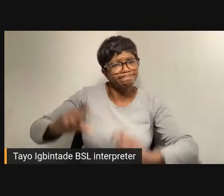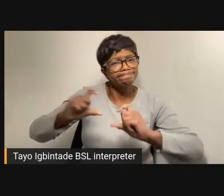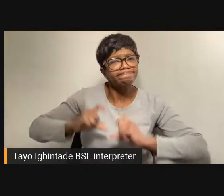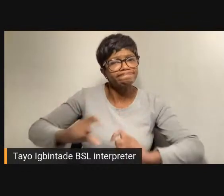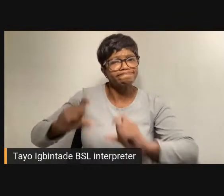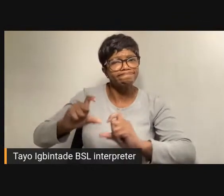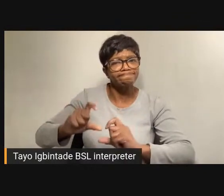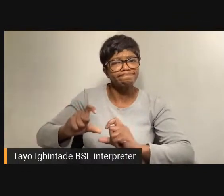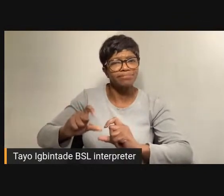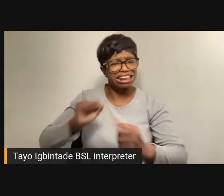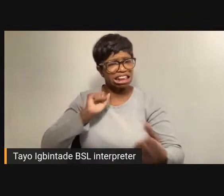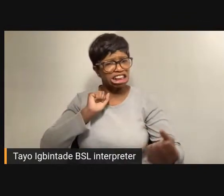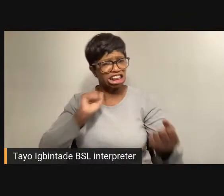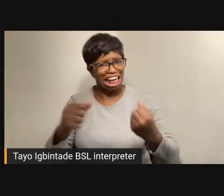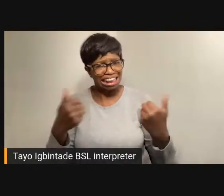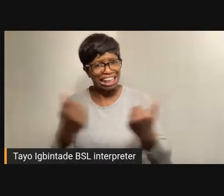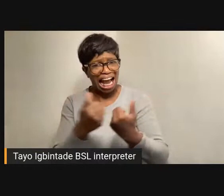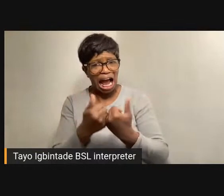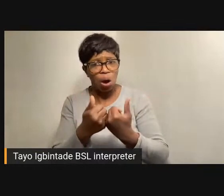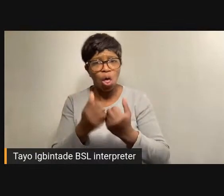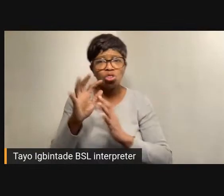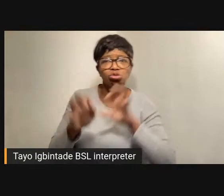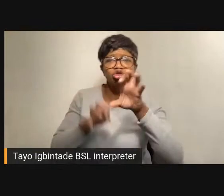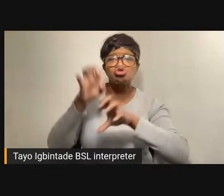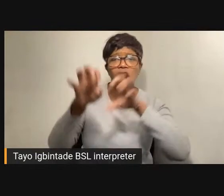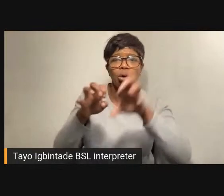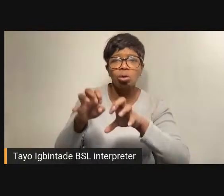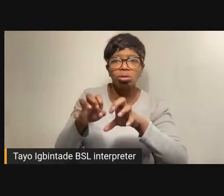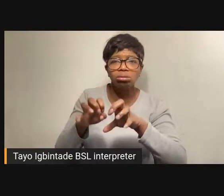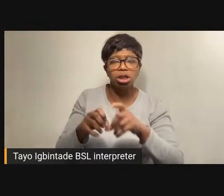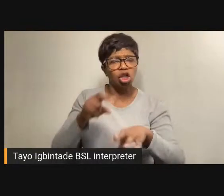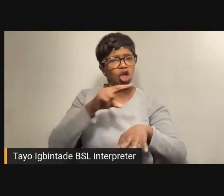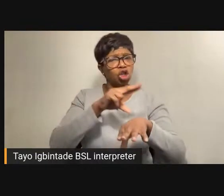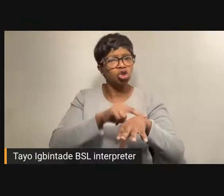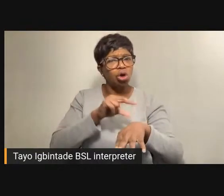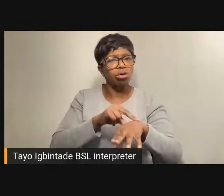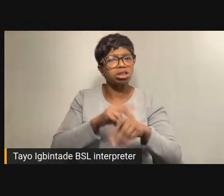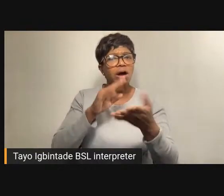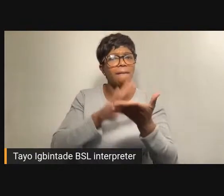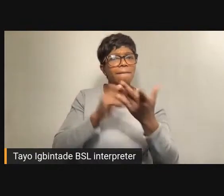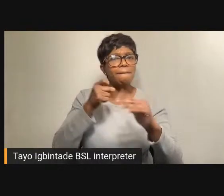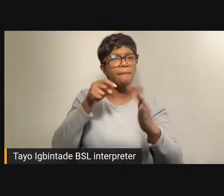Change comes through struggle, Dr. Martin Luther King Jr., and keep hope